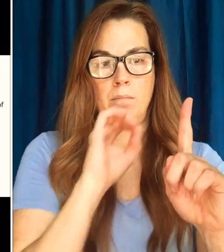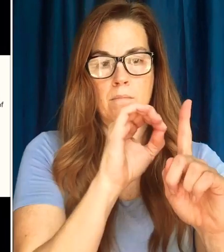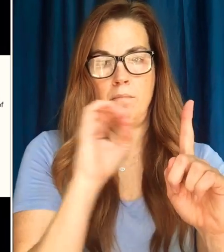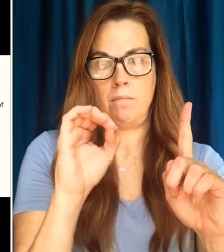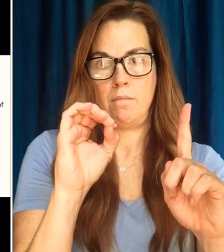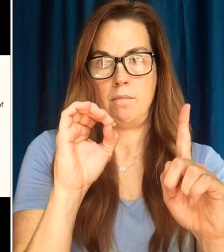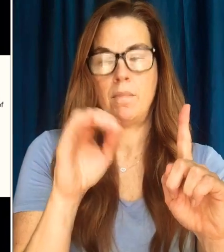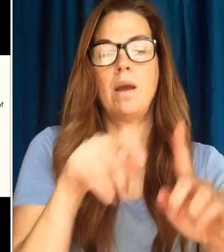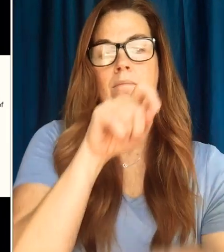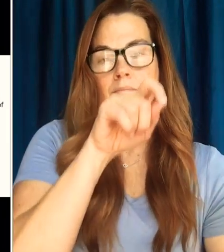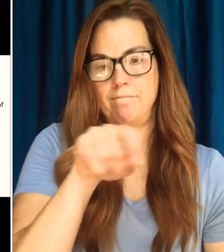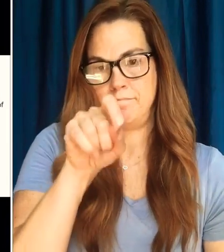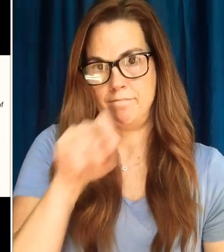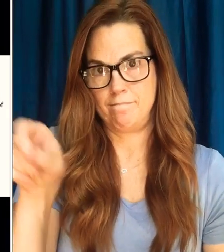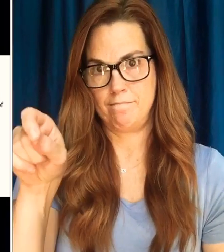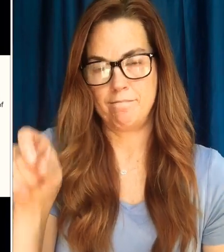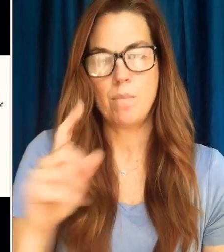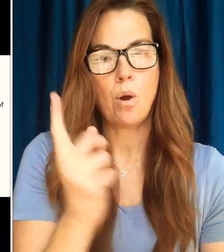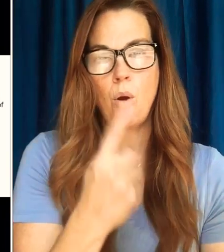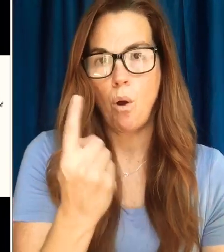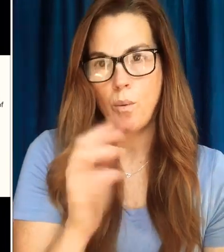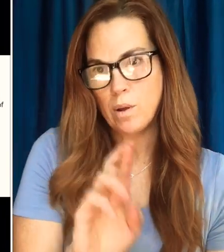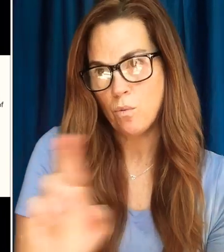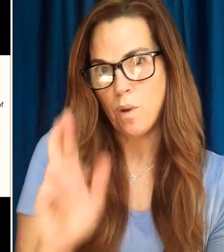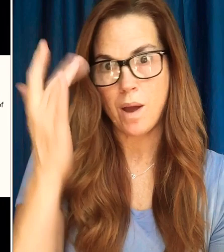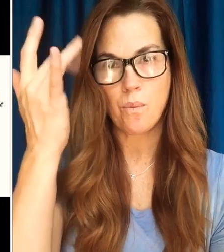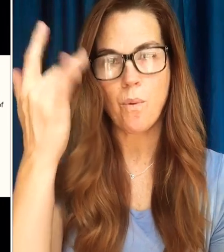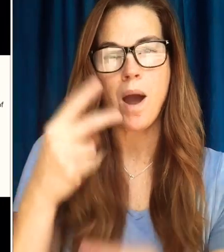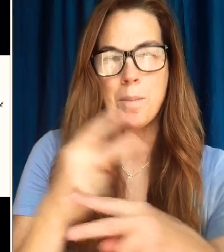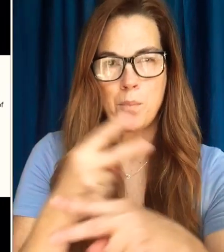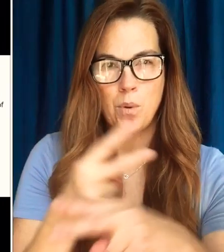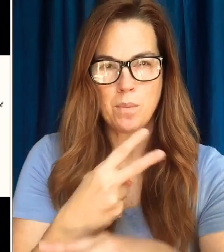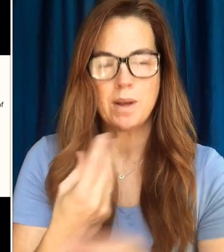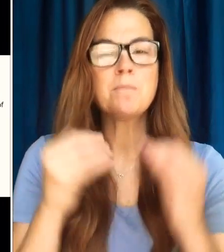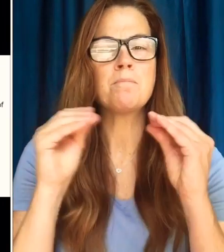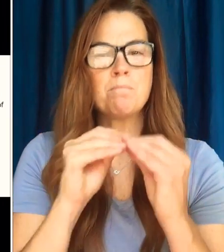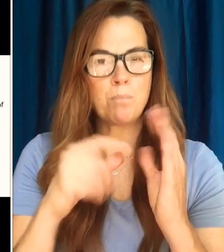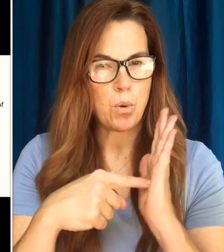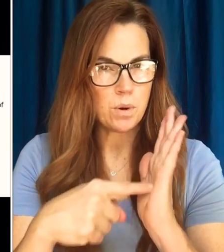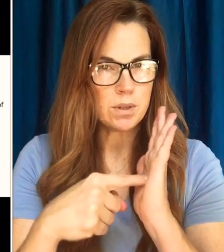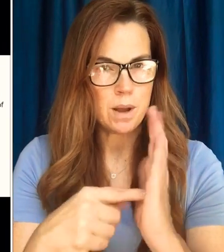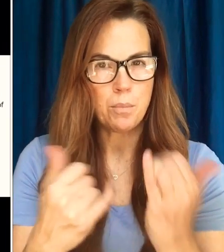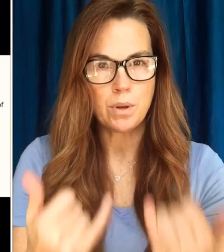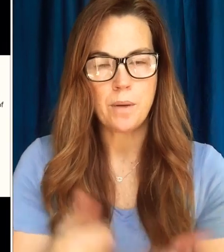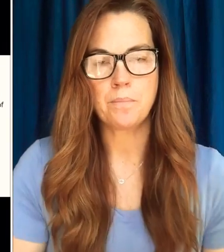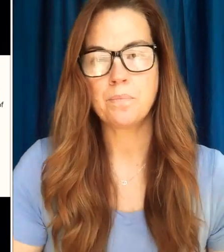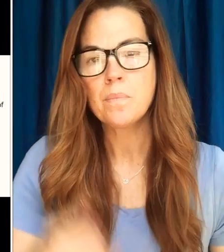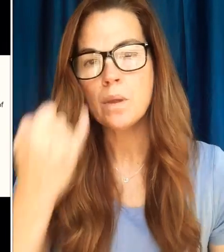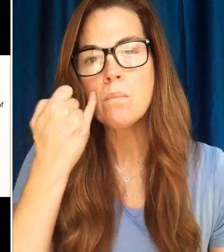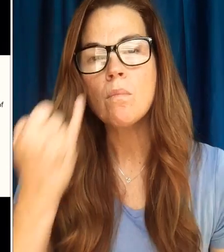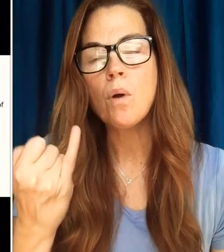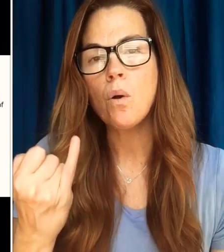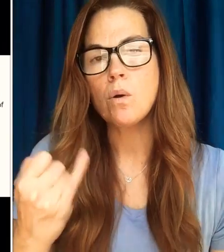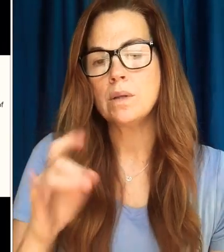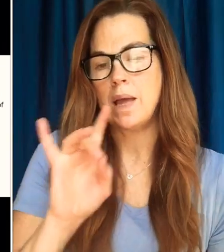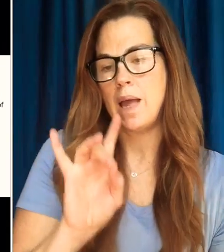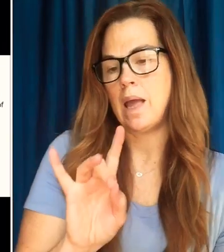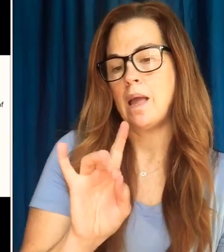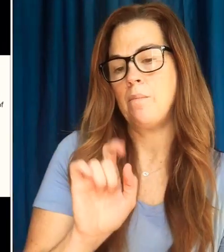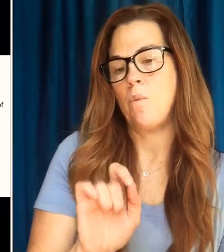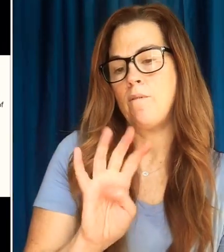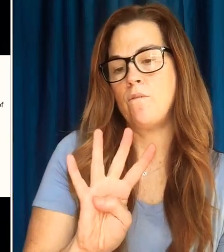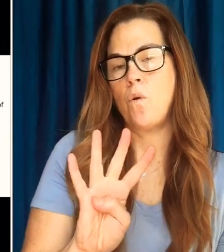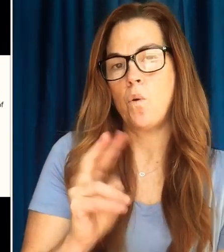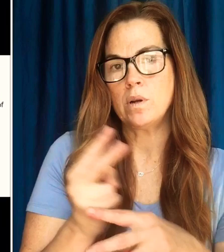the right because we were multiplying. Here are some more examples. If you had 8.4 times 100,